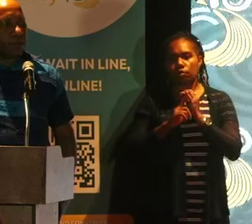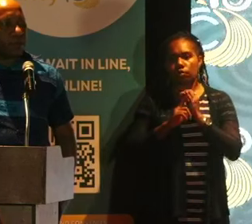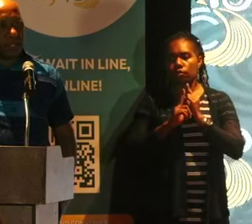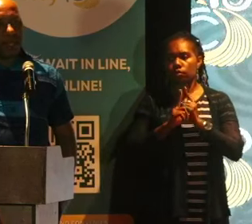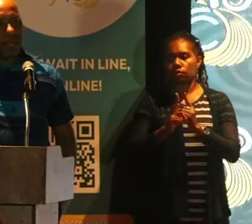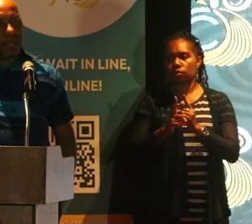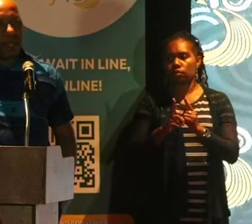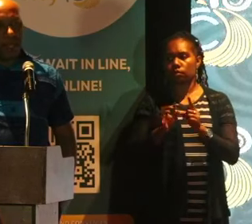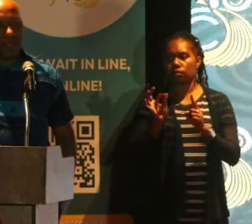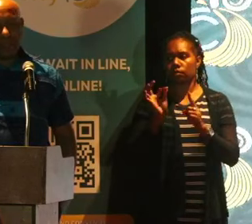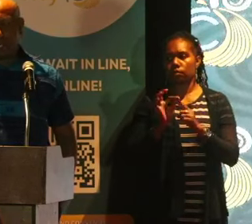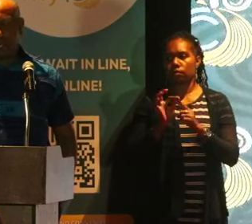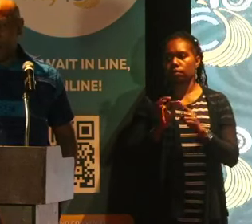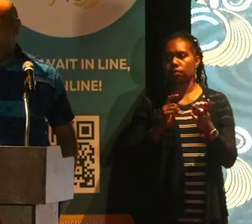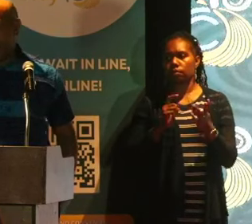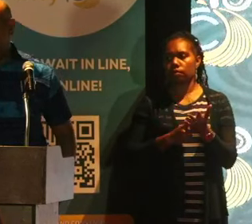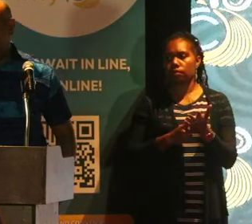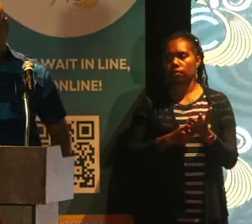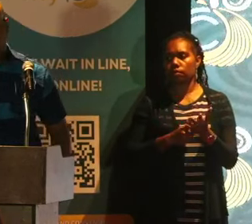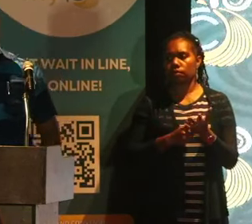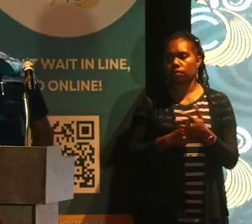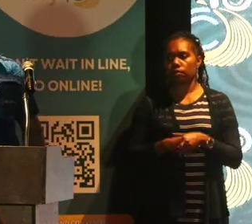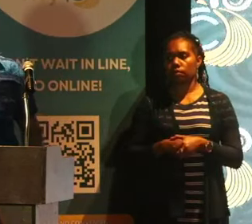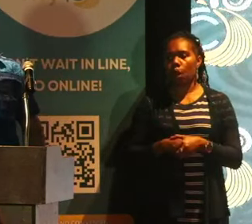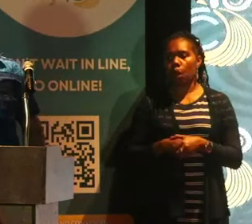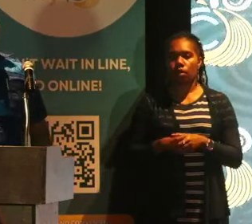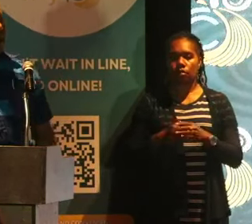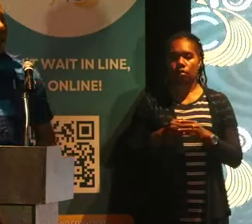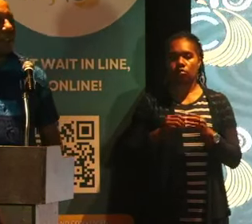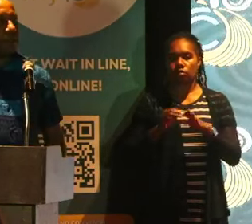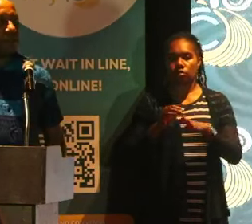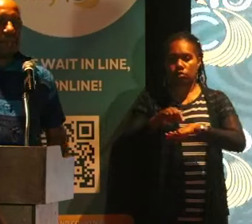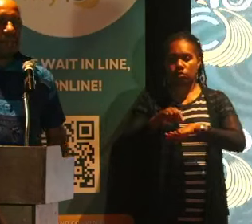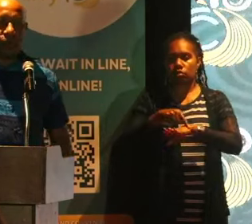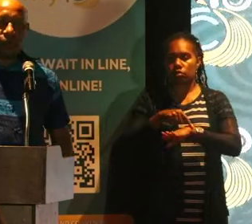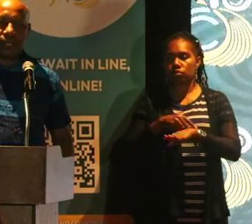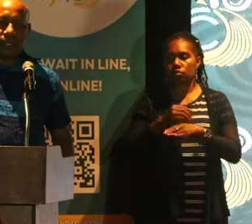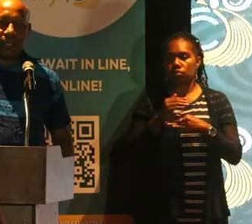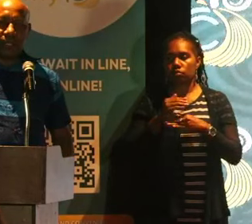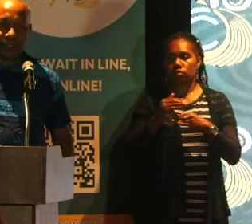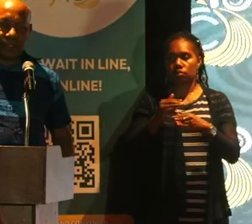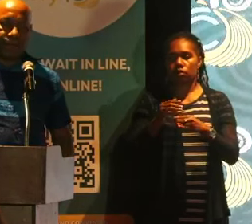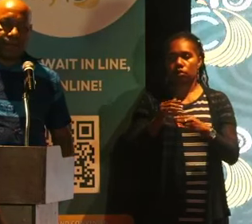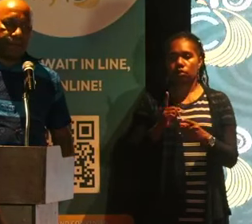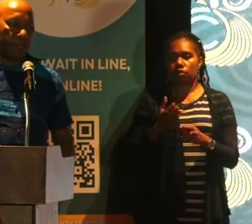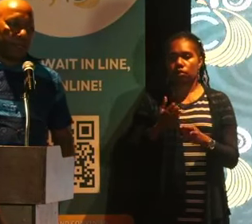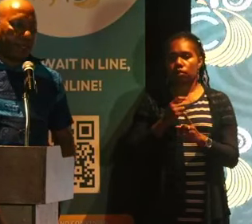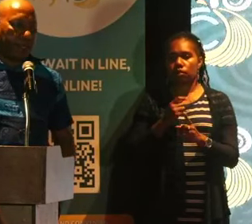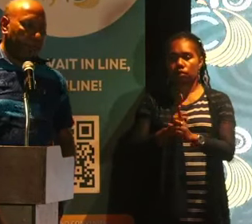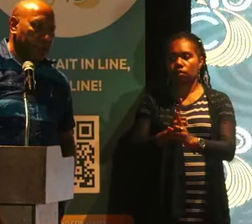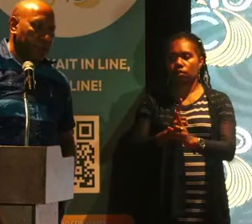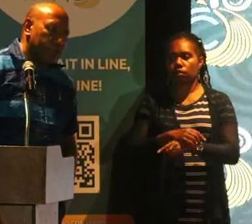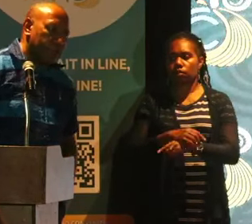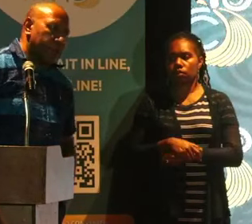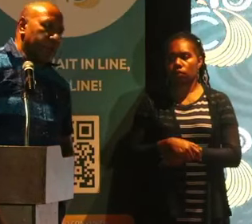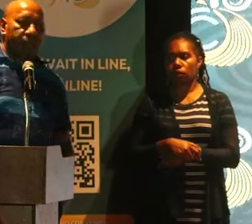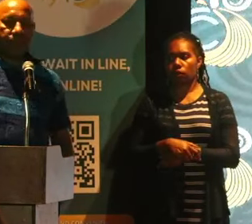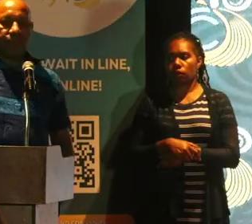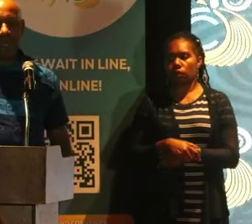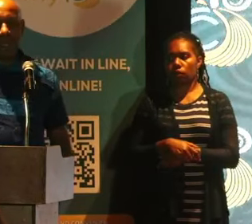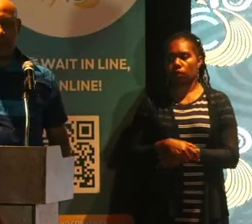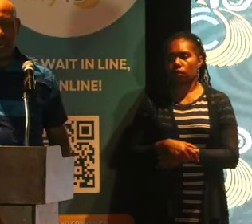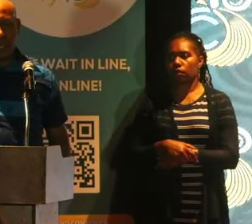can talk with them, blah, blah, blah. So this forum, especially to do with text. And